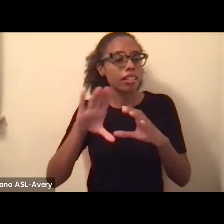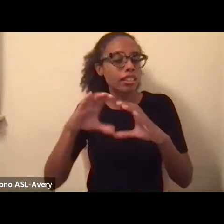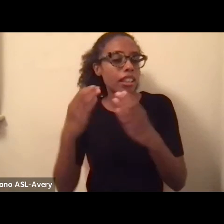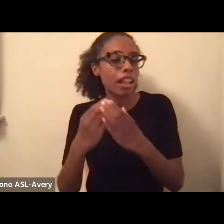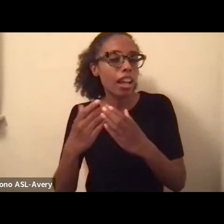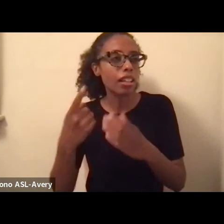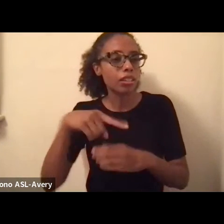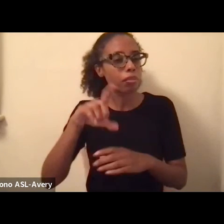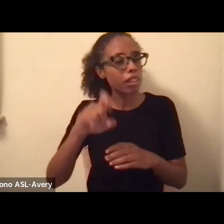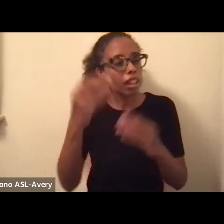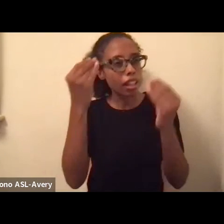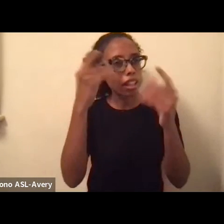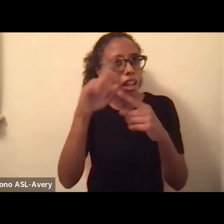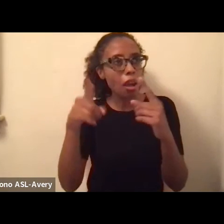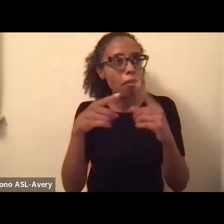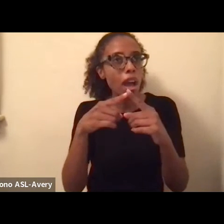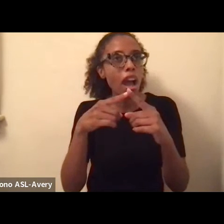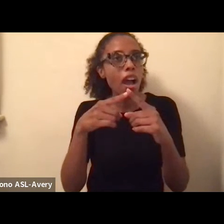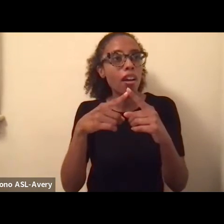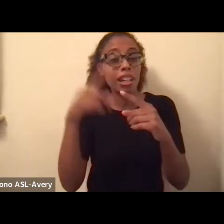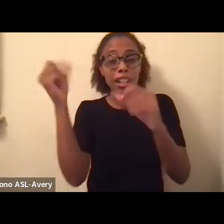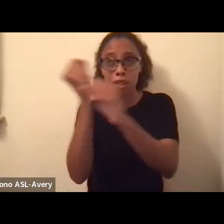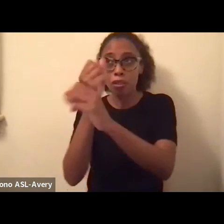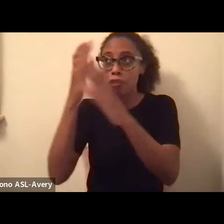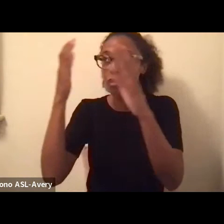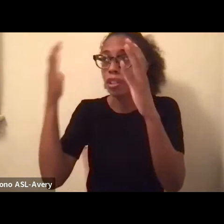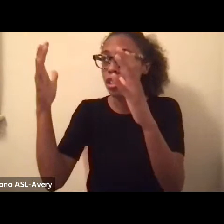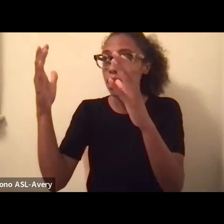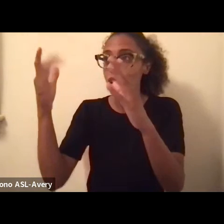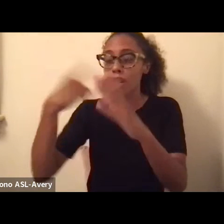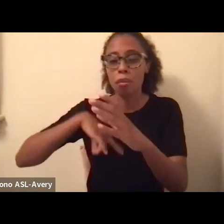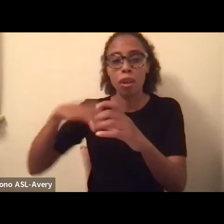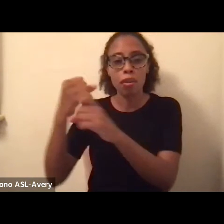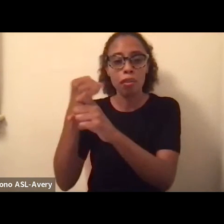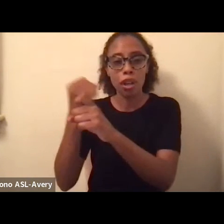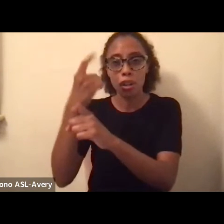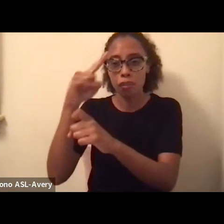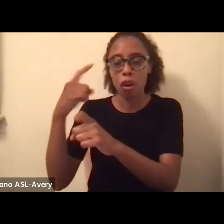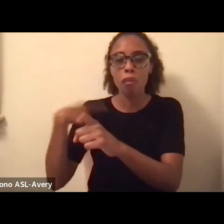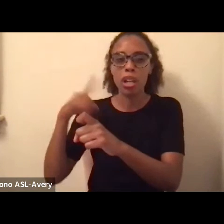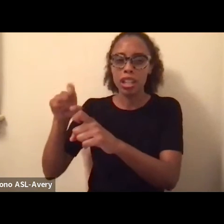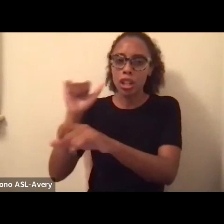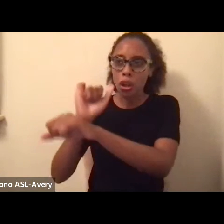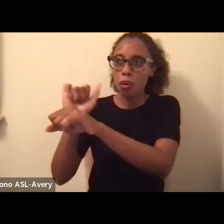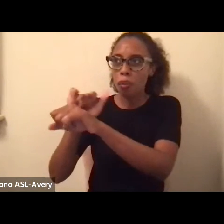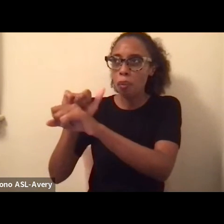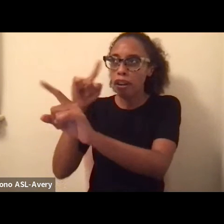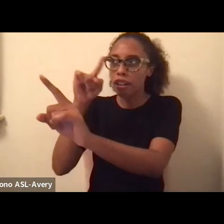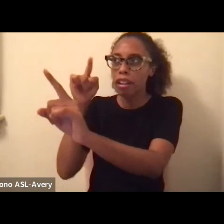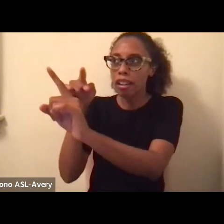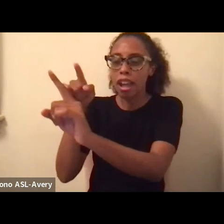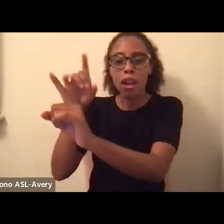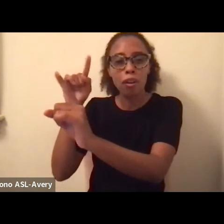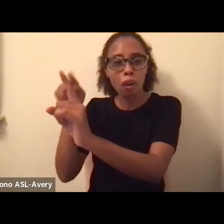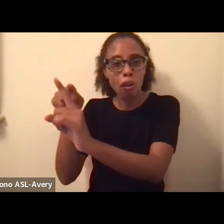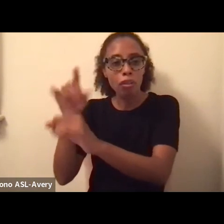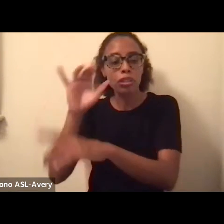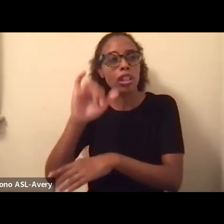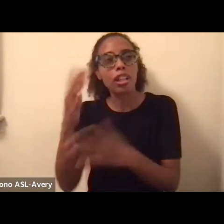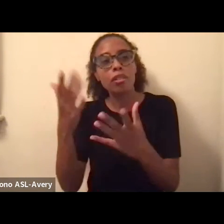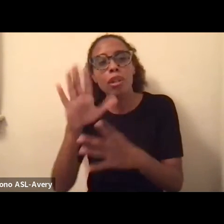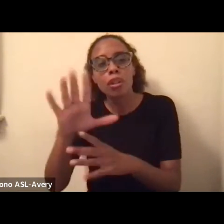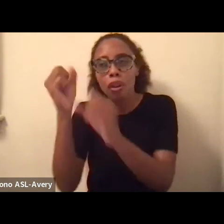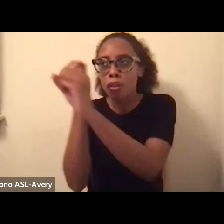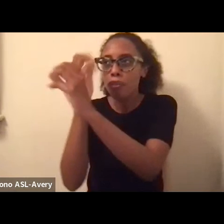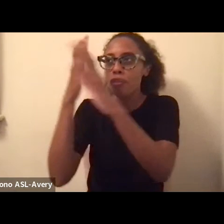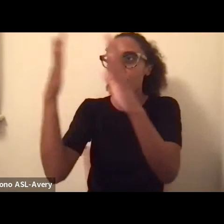towards a vision that we're fighting for. And so that's what your vision statements are about, is what world